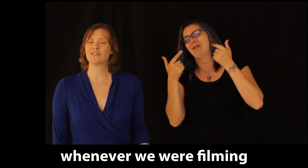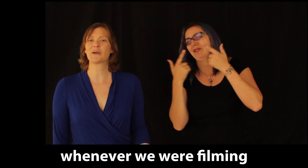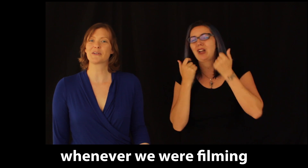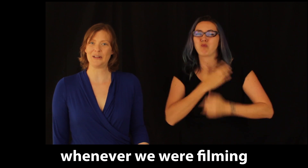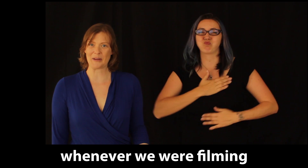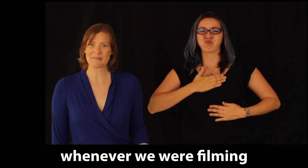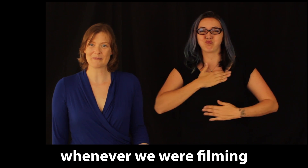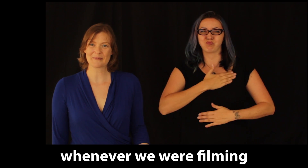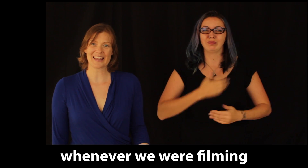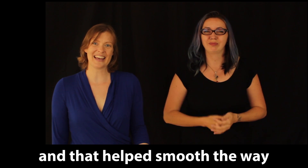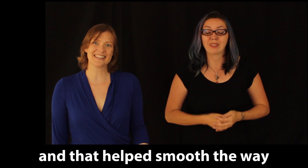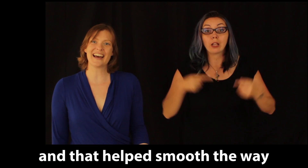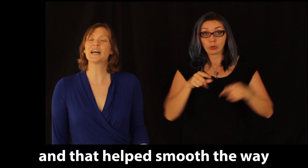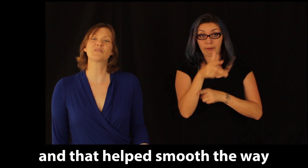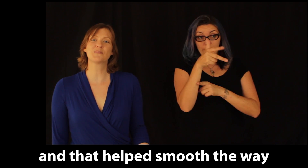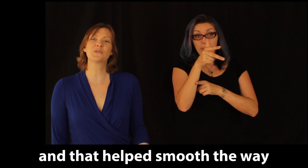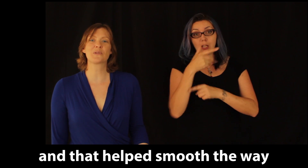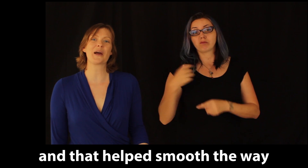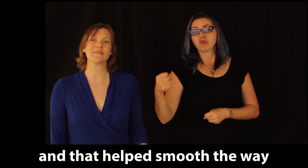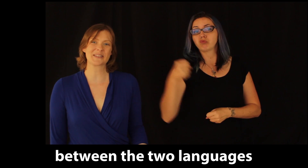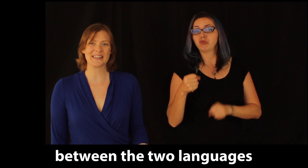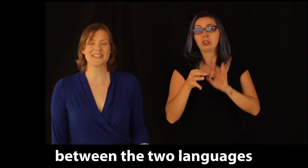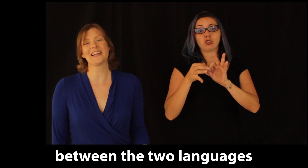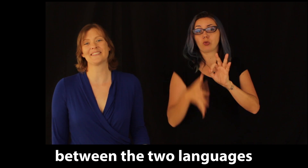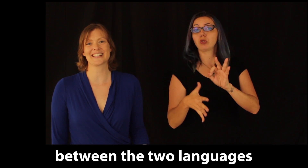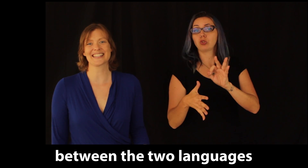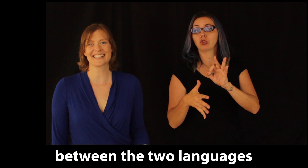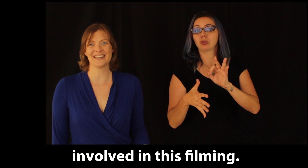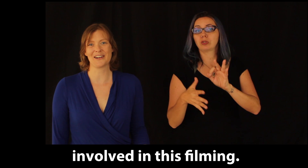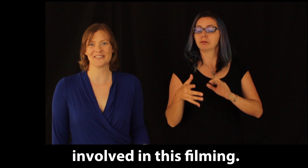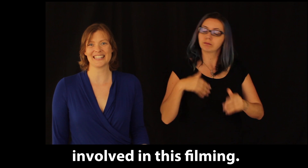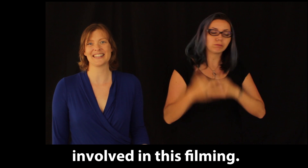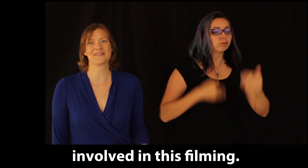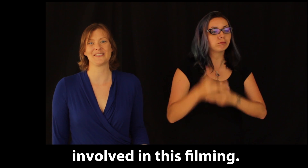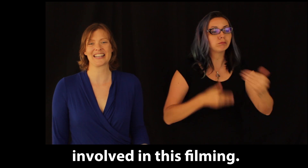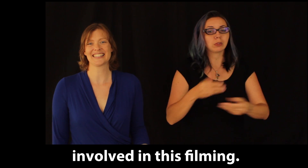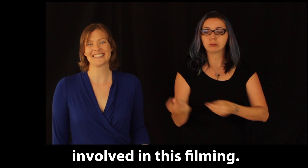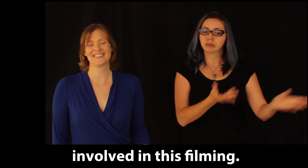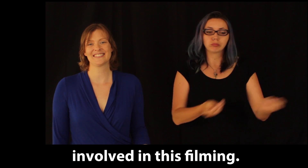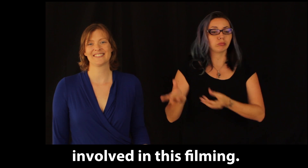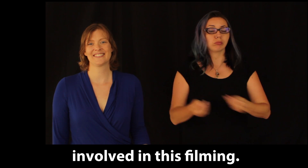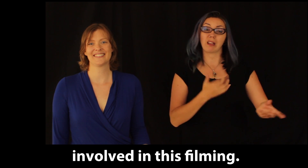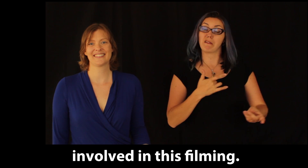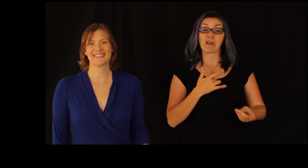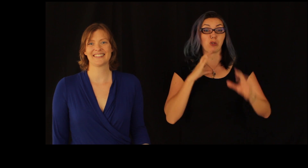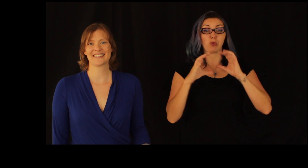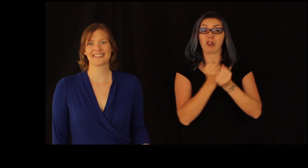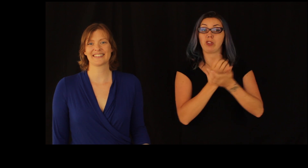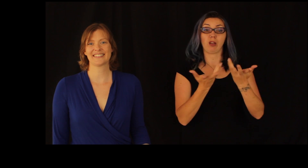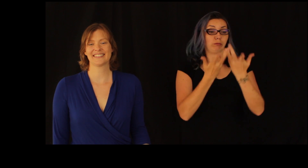us whenever we were filming, and that helped smooth the way between the 2 languages involved in this filming.